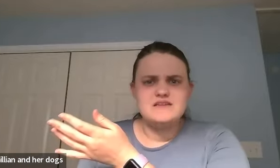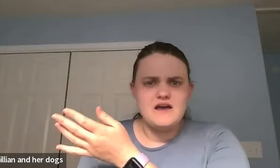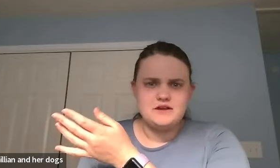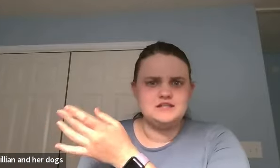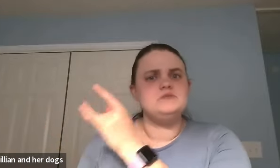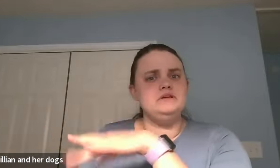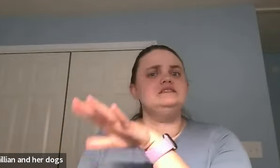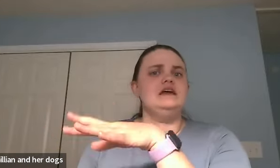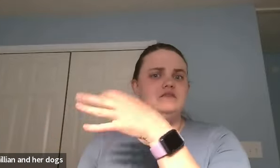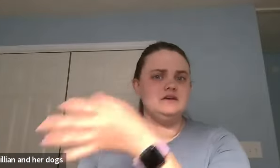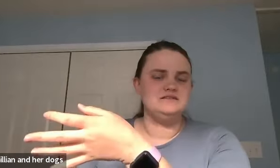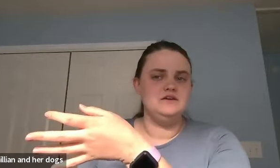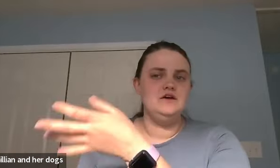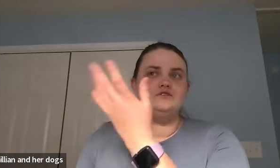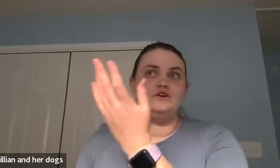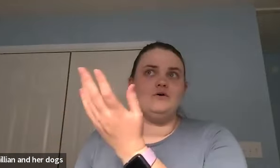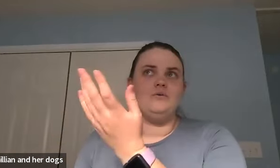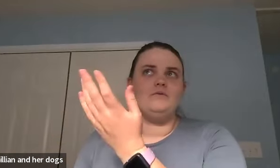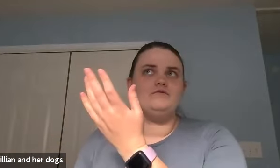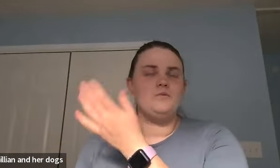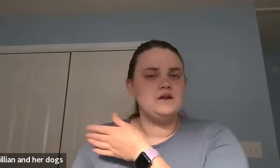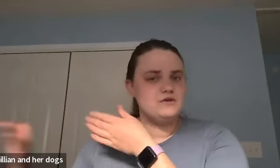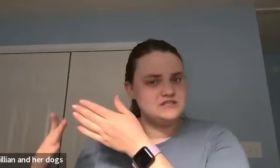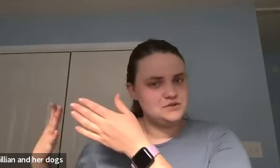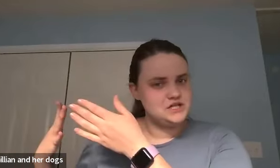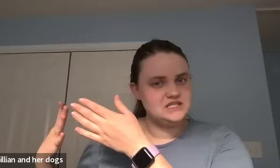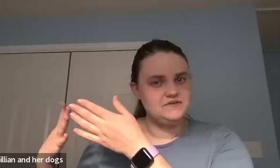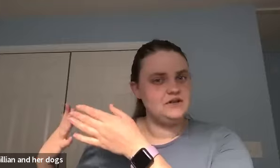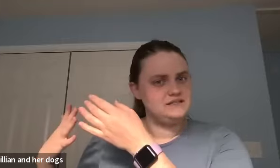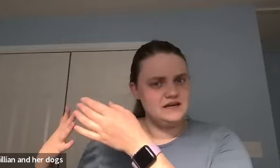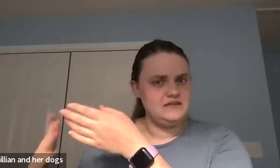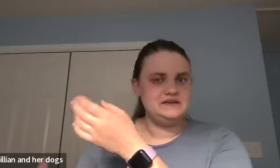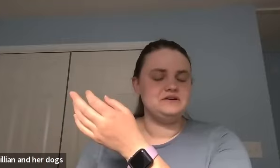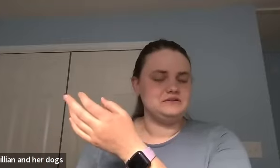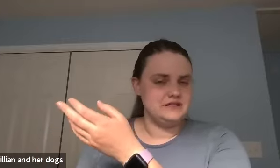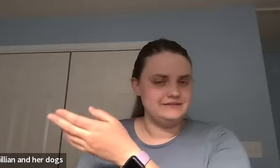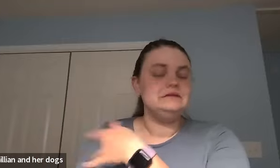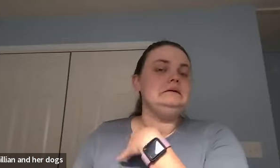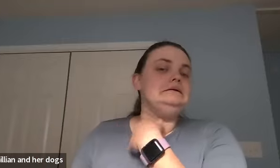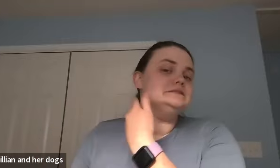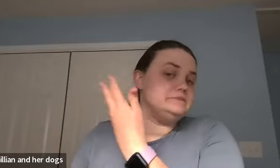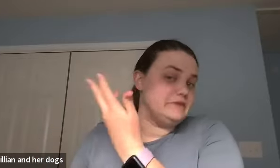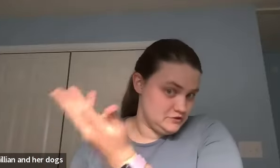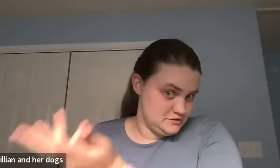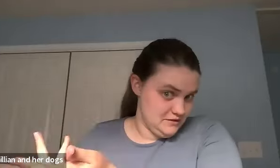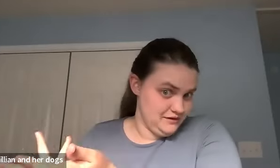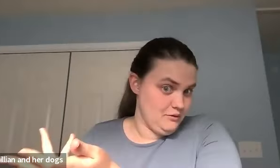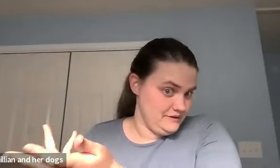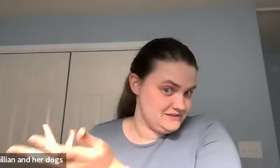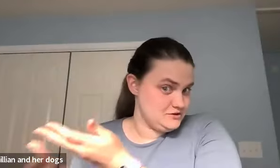that for ketchup. We say this. So for one of those situations, if you're like signing and they don't understand, finger spelling always is a